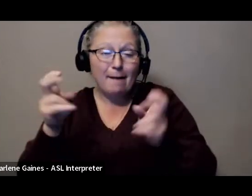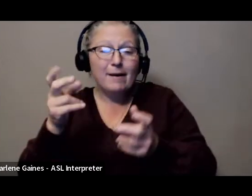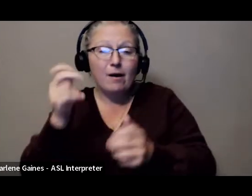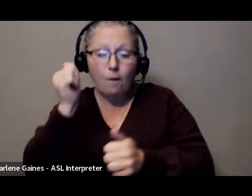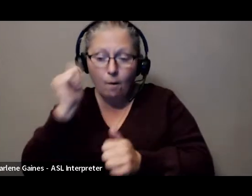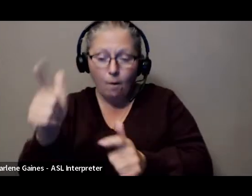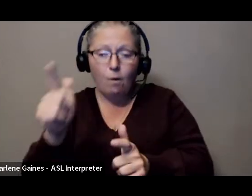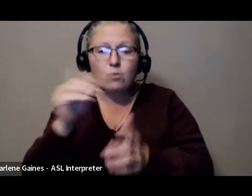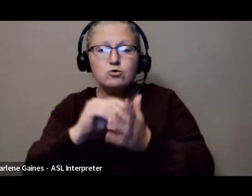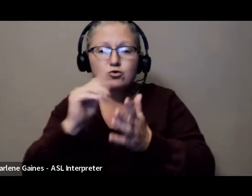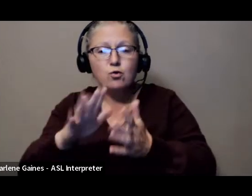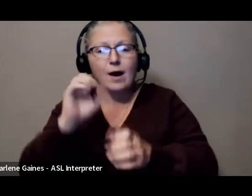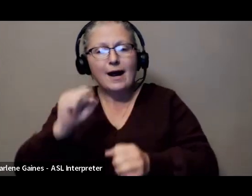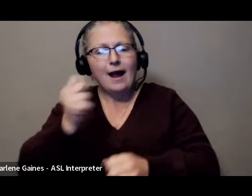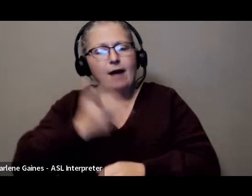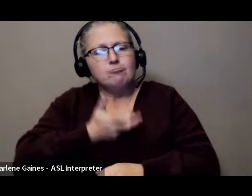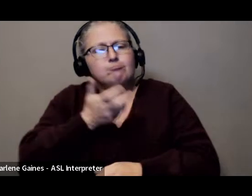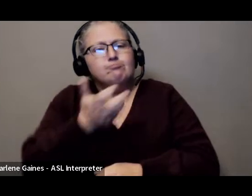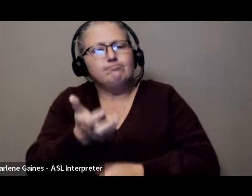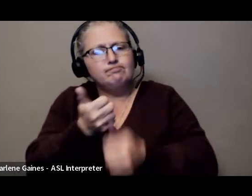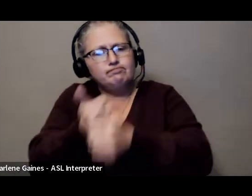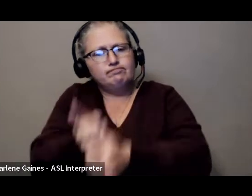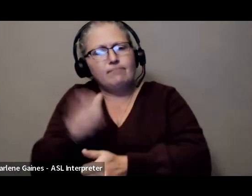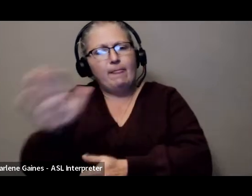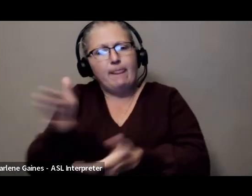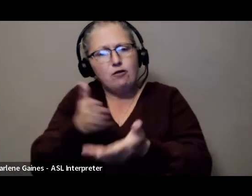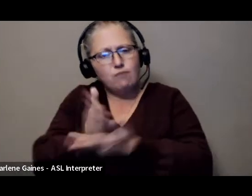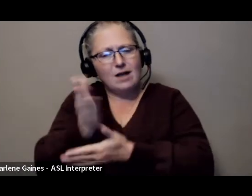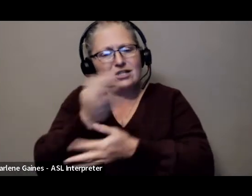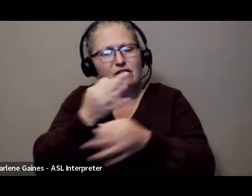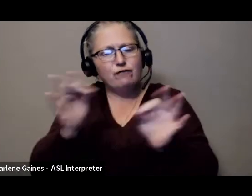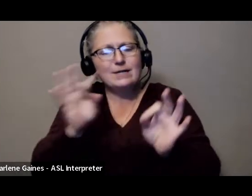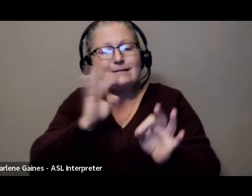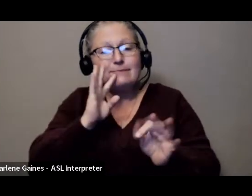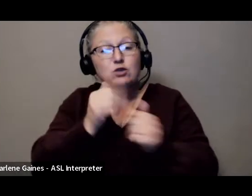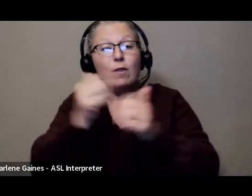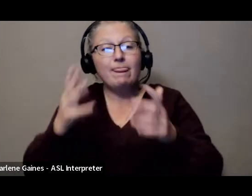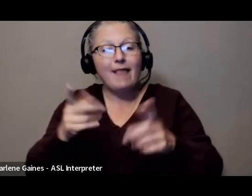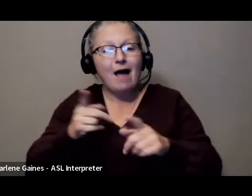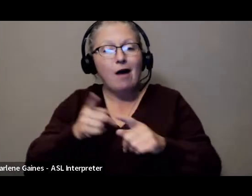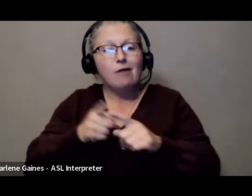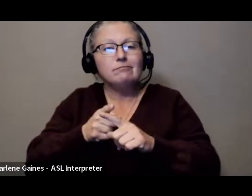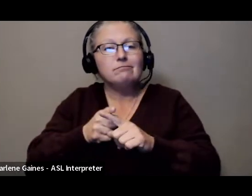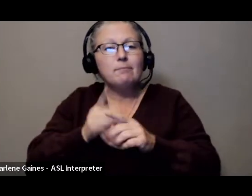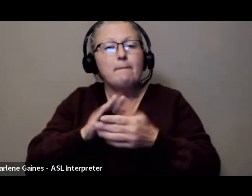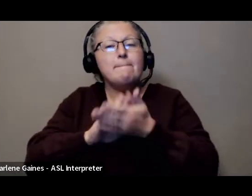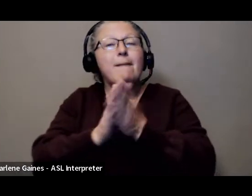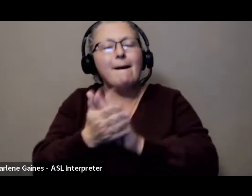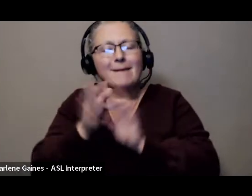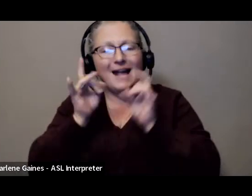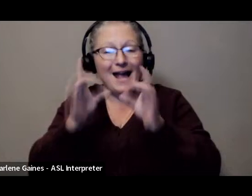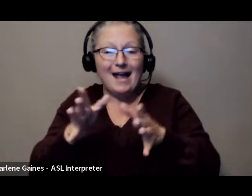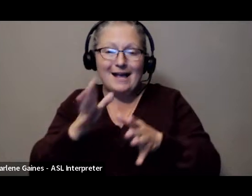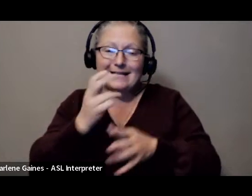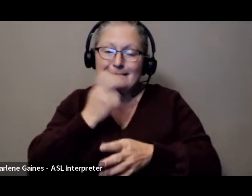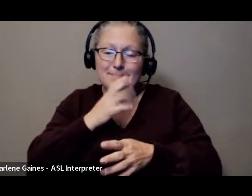students may express themselves according to their rights of free speech without crossing the line into hate speech.